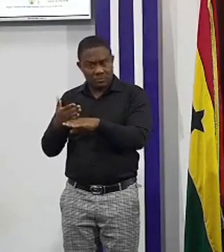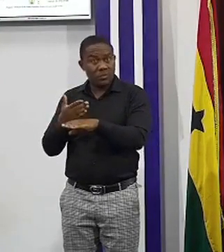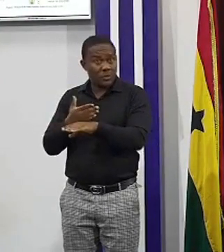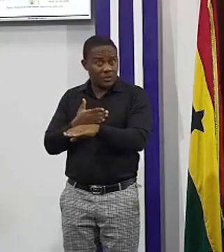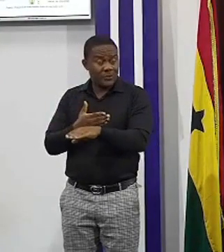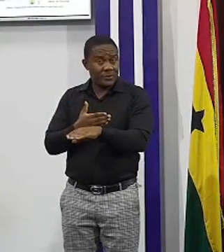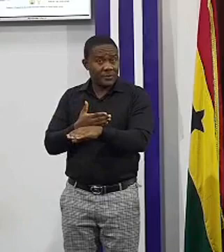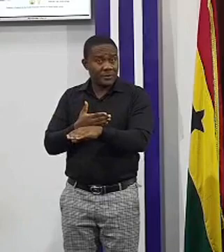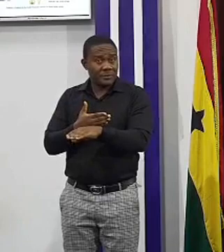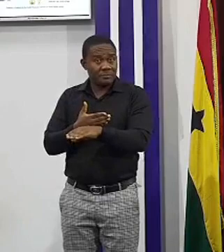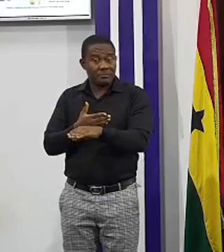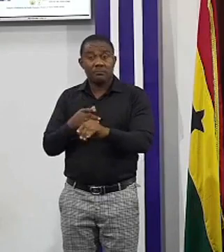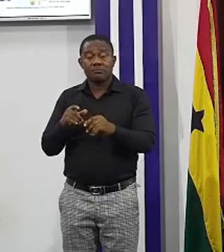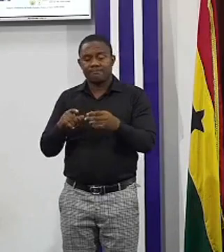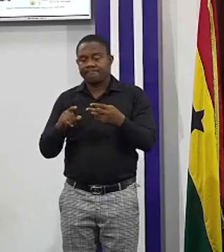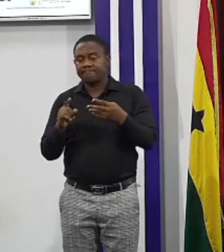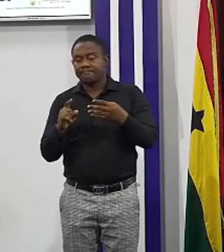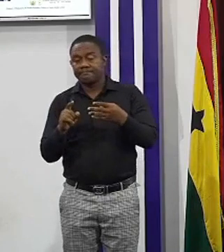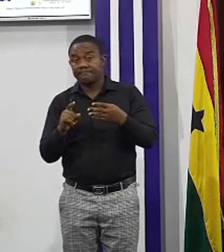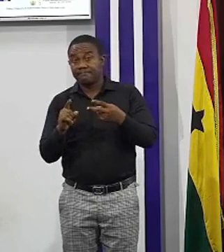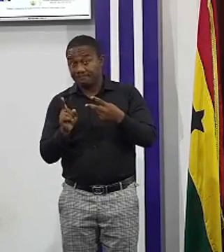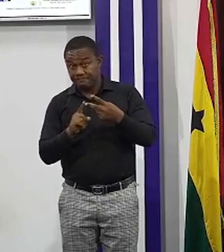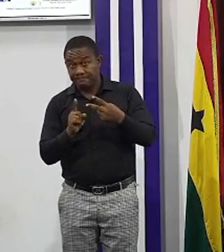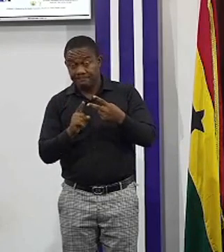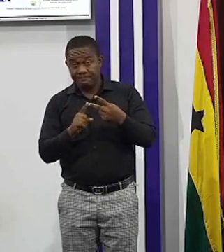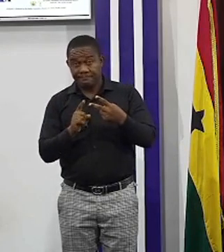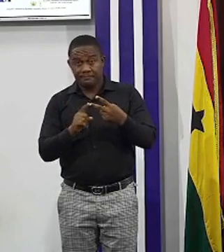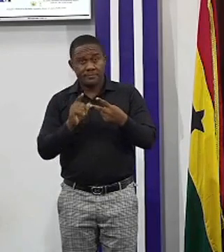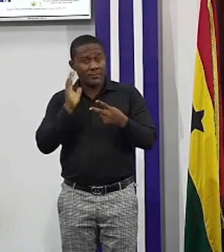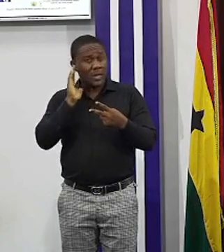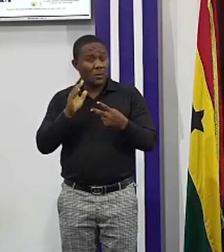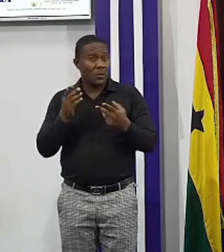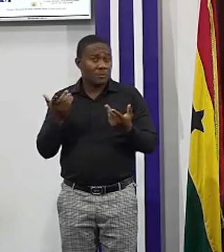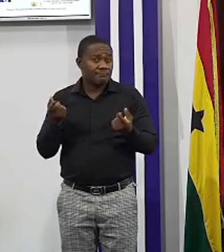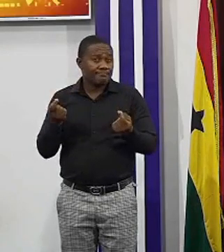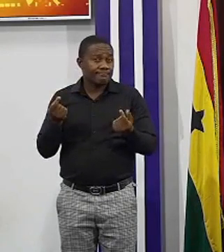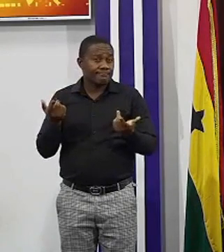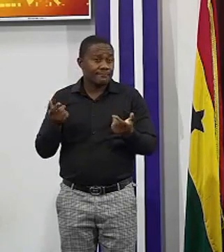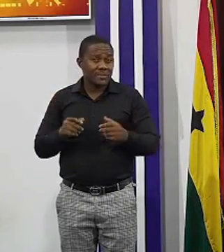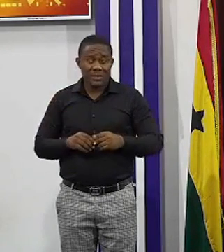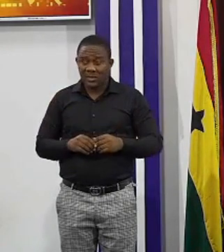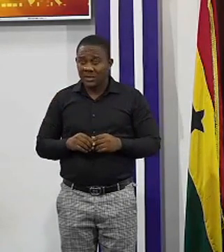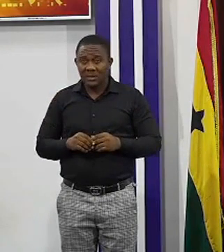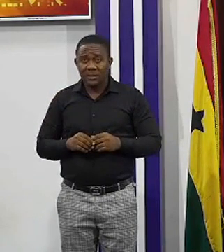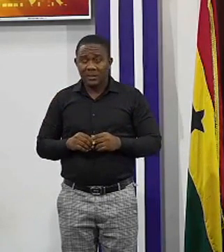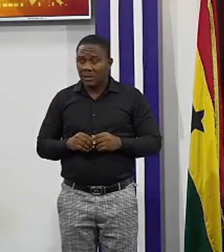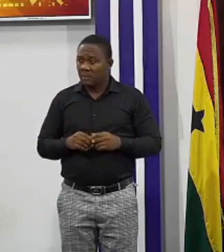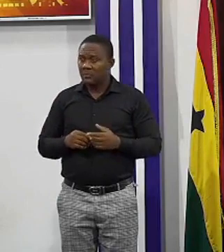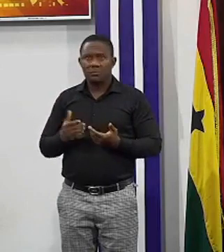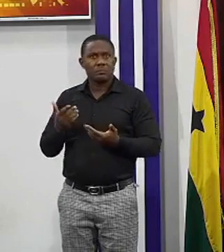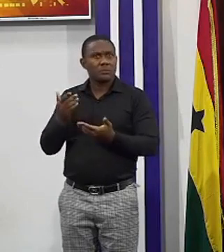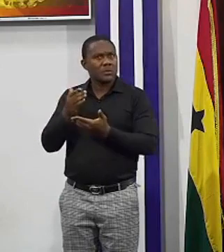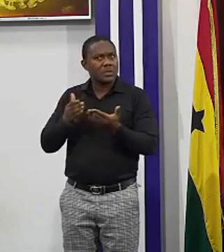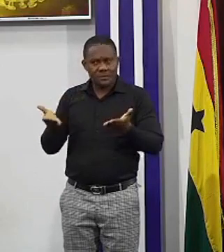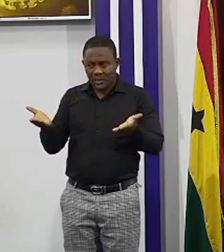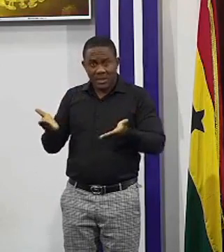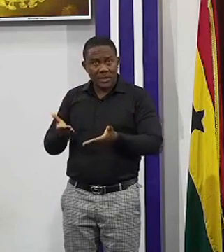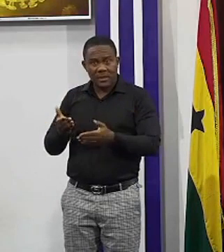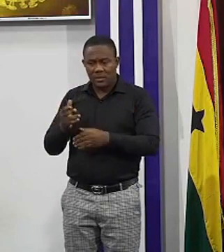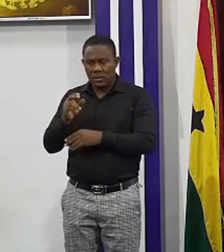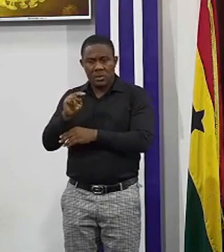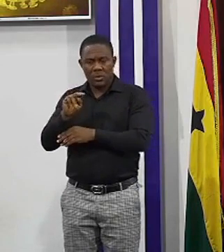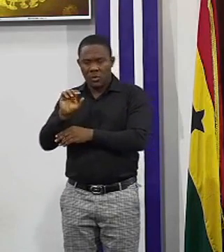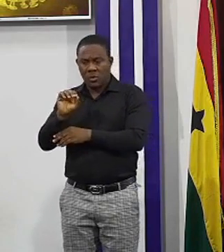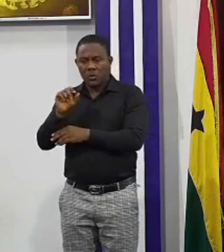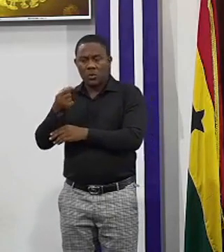Then we will invite our colleagues from Noguchi, who are leading the